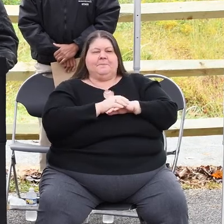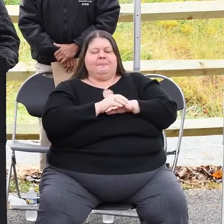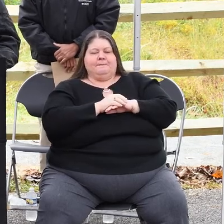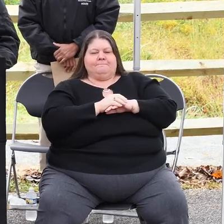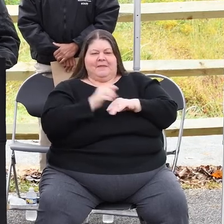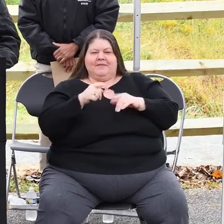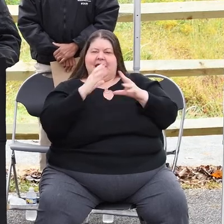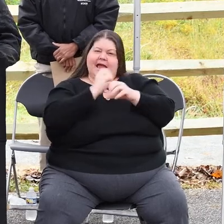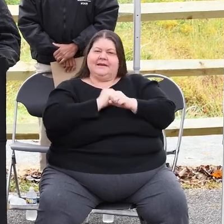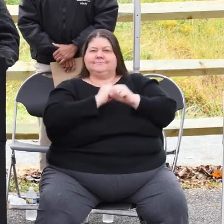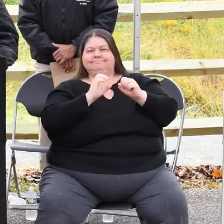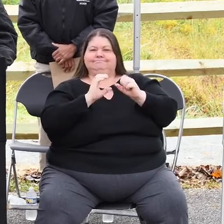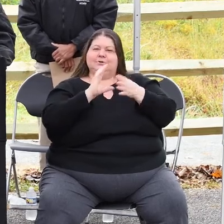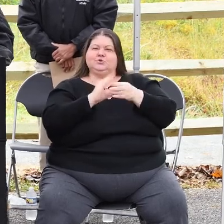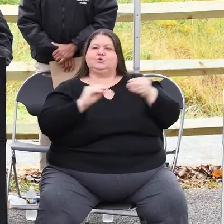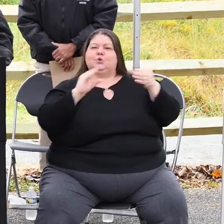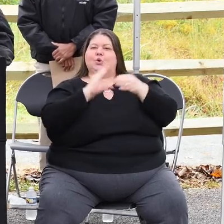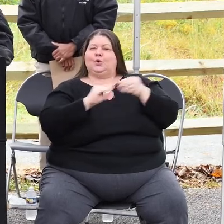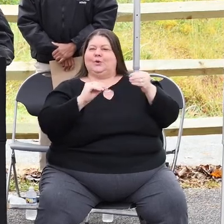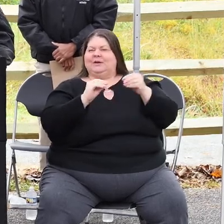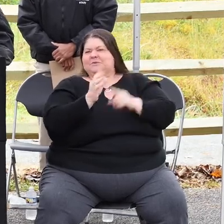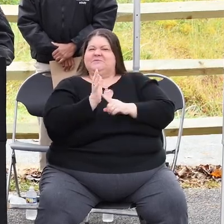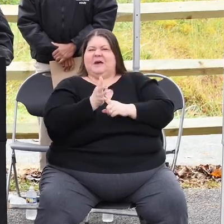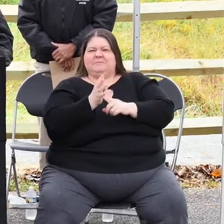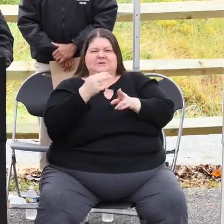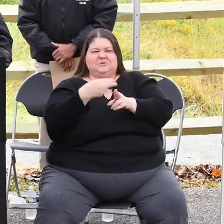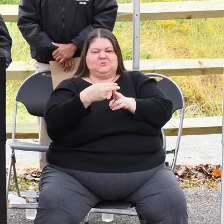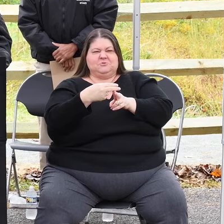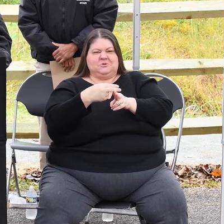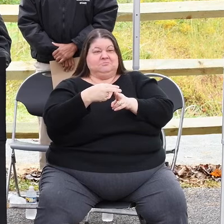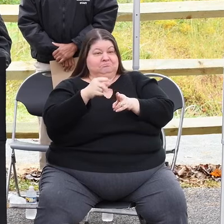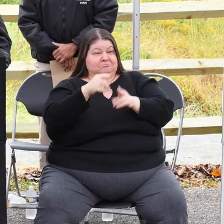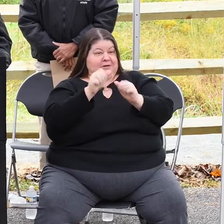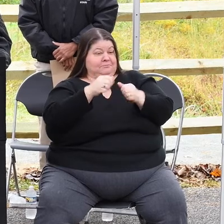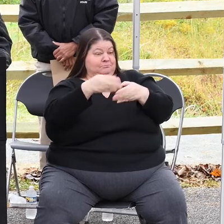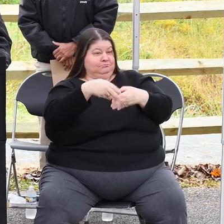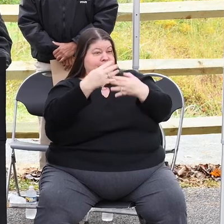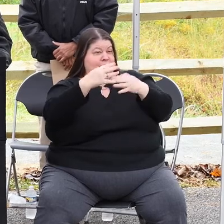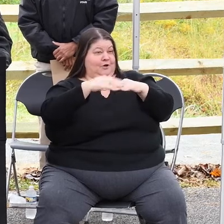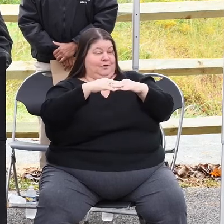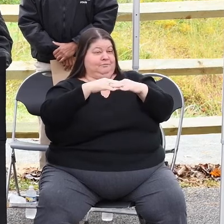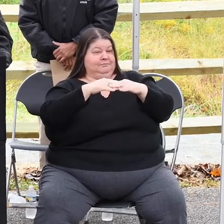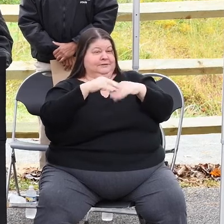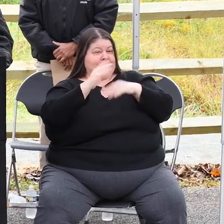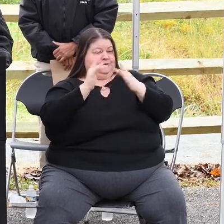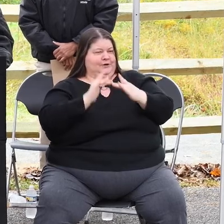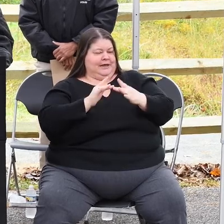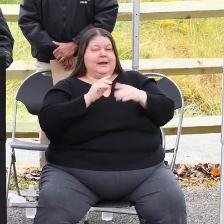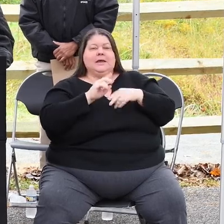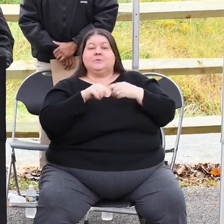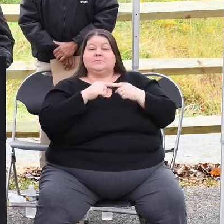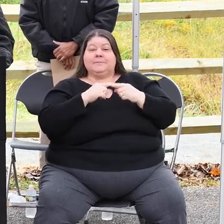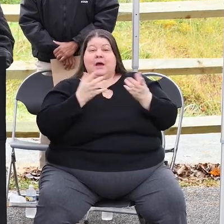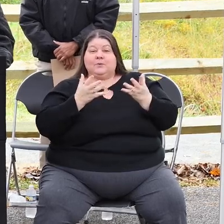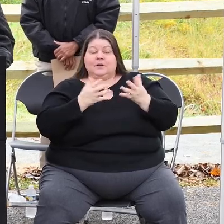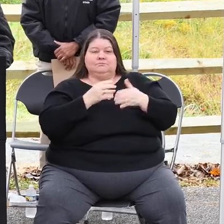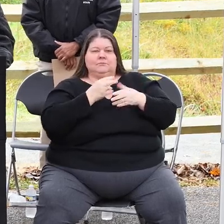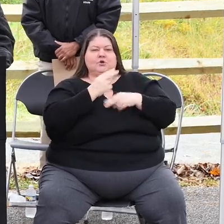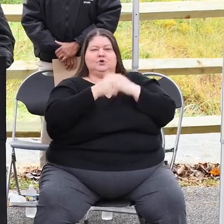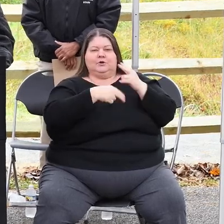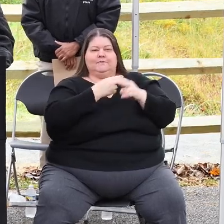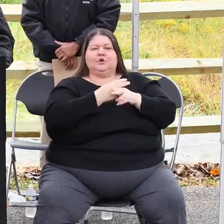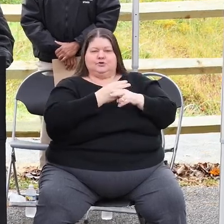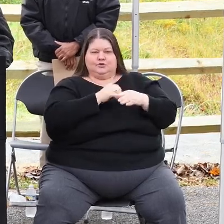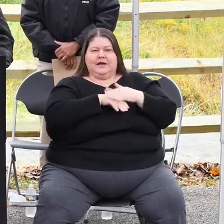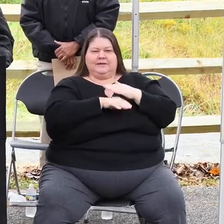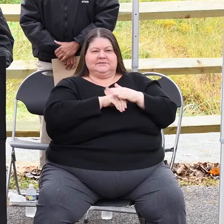feature story, well worth looking up on the internet, about universal access trails. He talked about